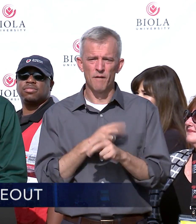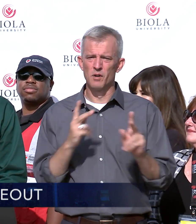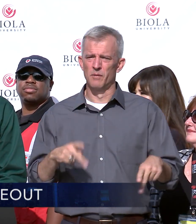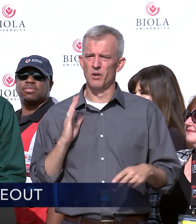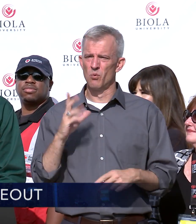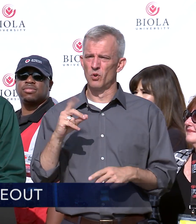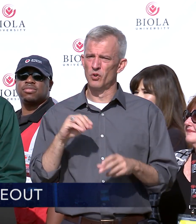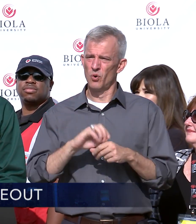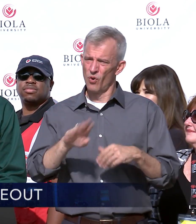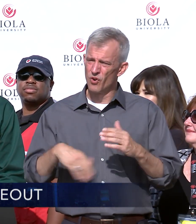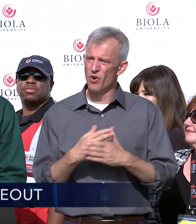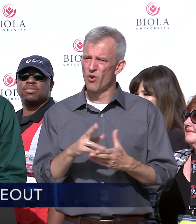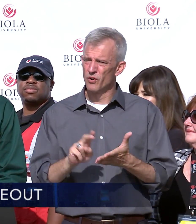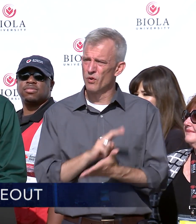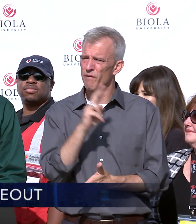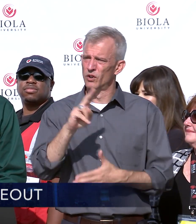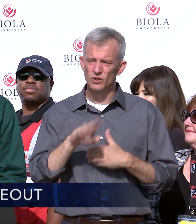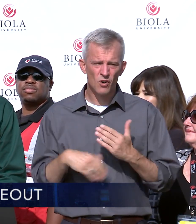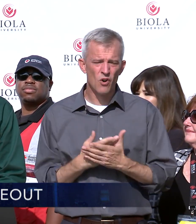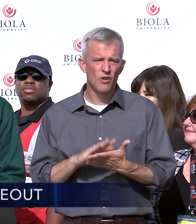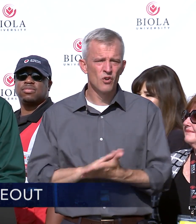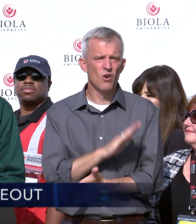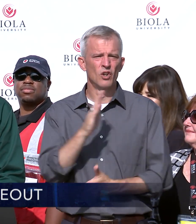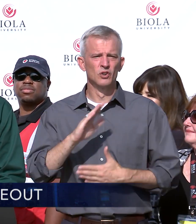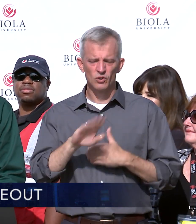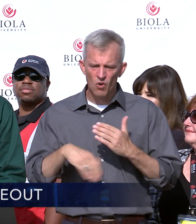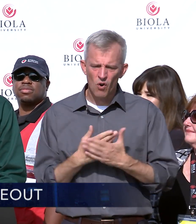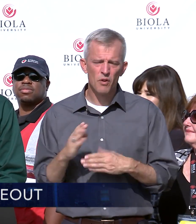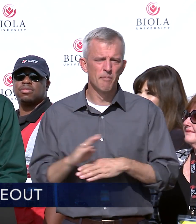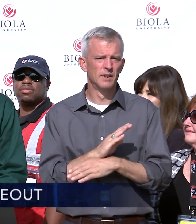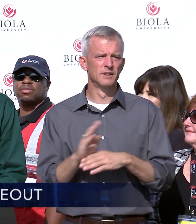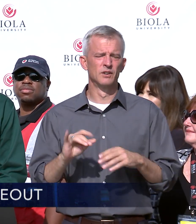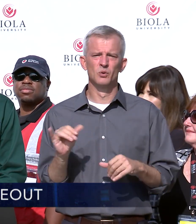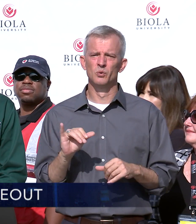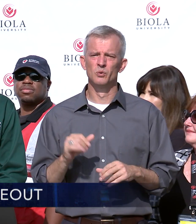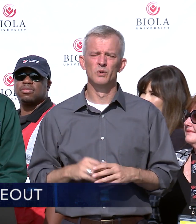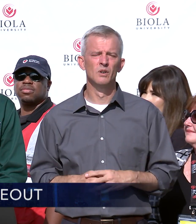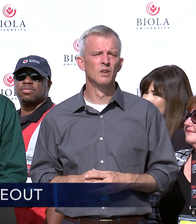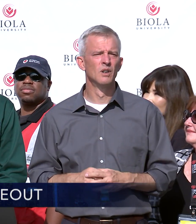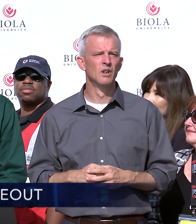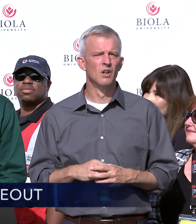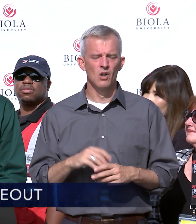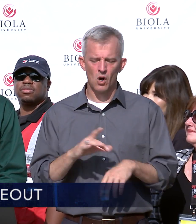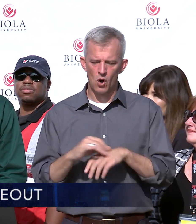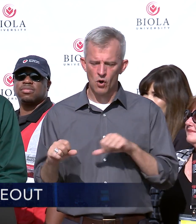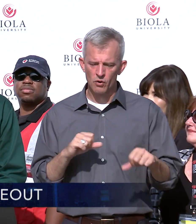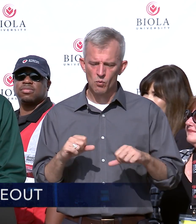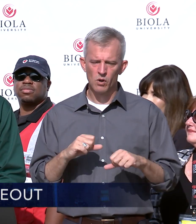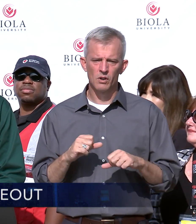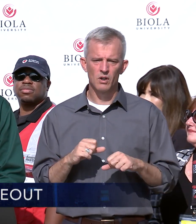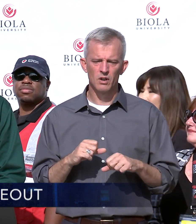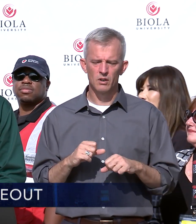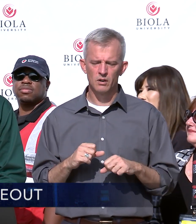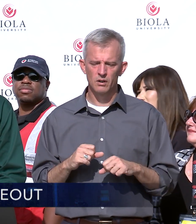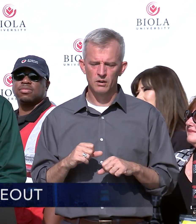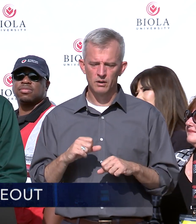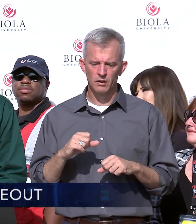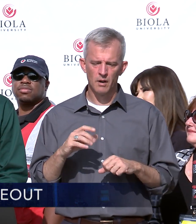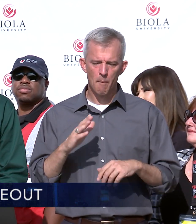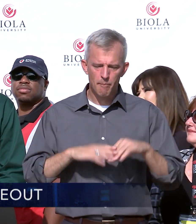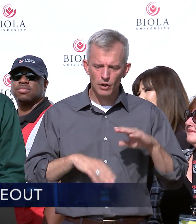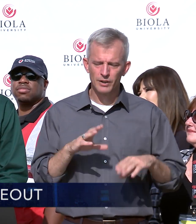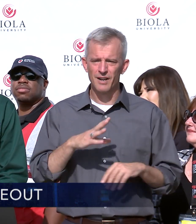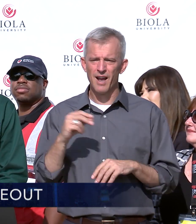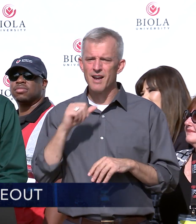of the universities, all of the colleges, all of the businesses too. Earthquake, structural, and non-structural mitigation is the